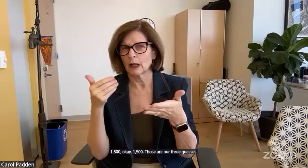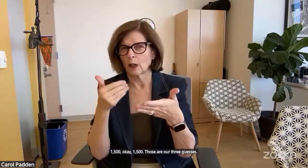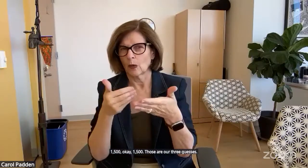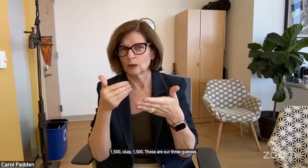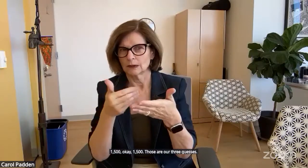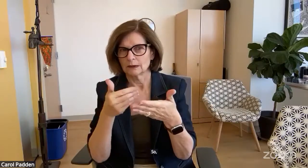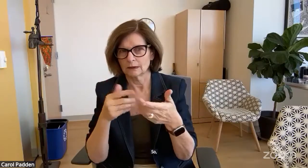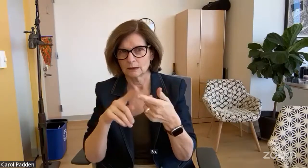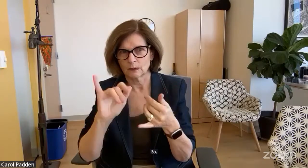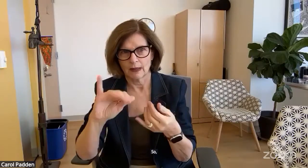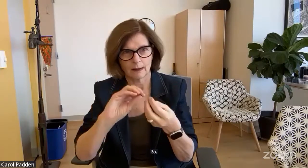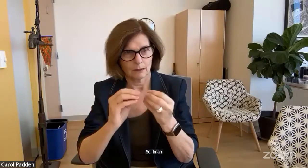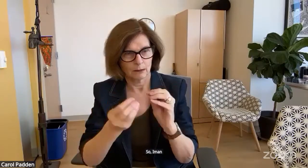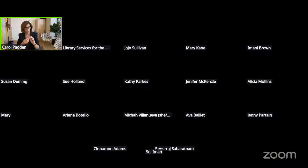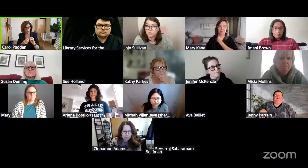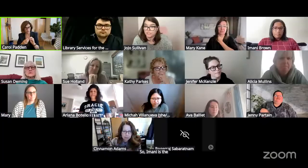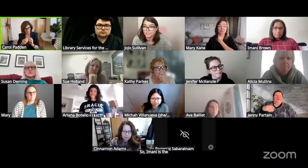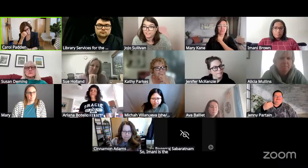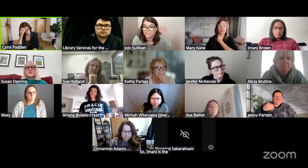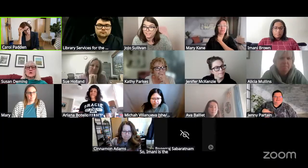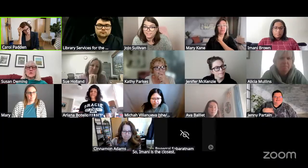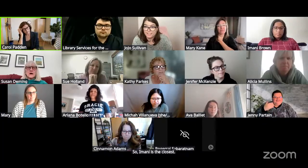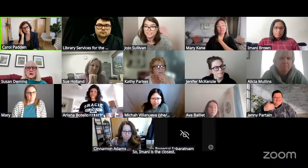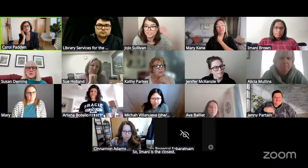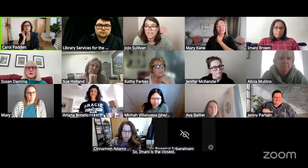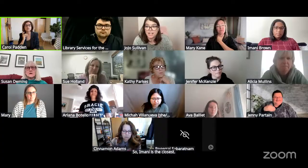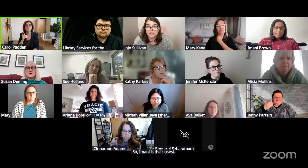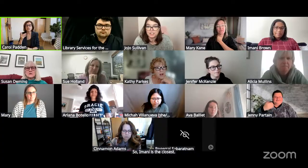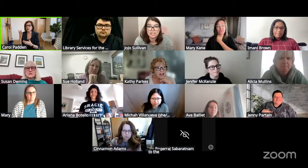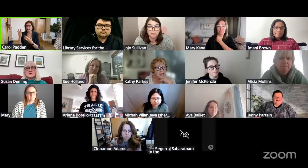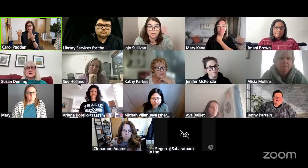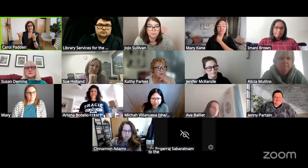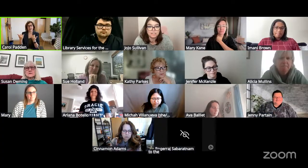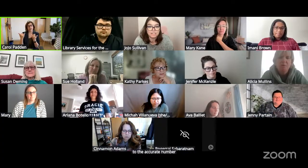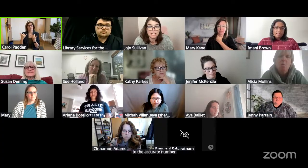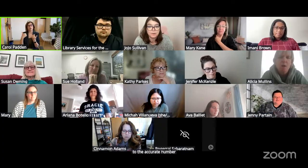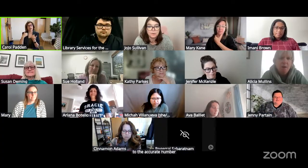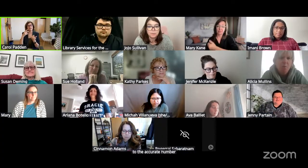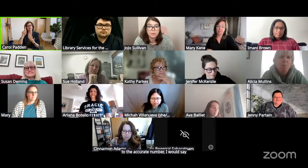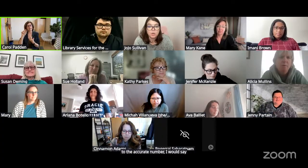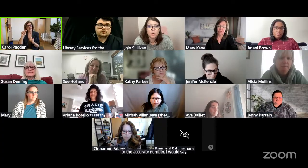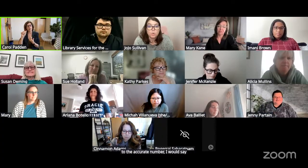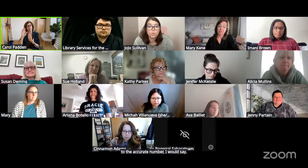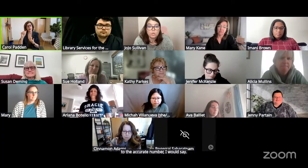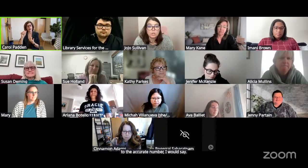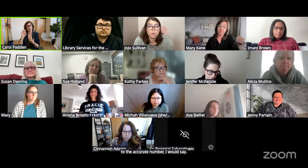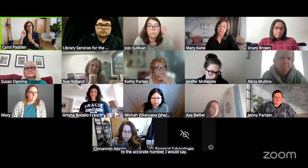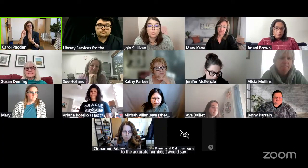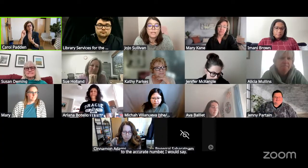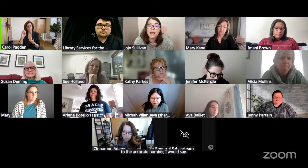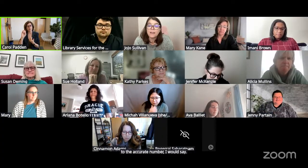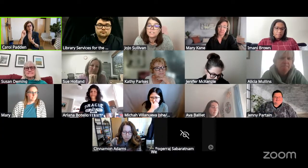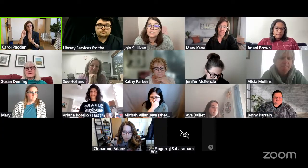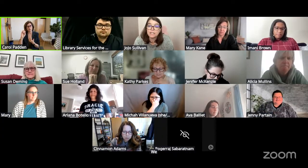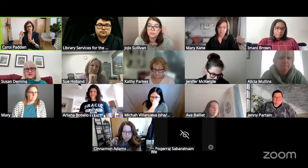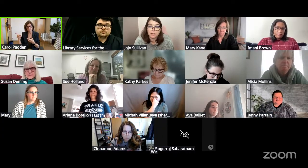So Amani is the closest to the accurate number, I would say. We have a